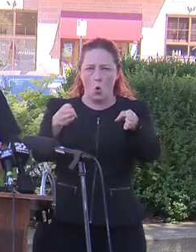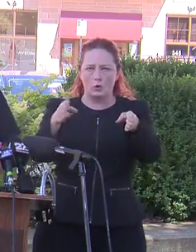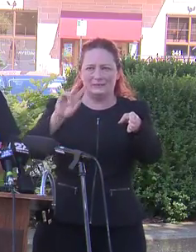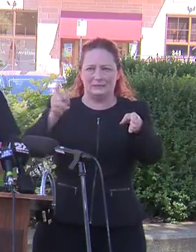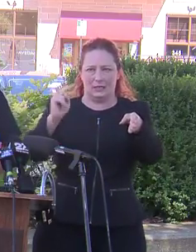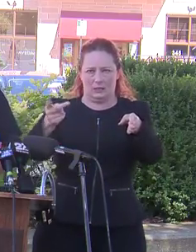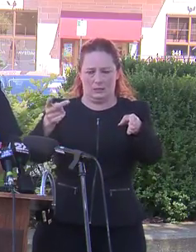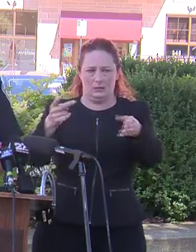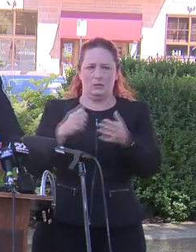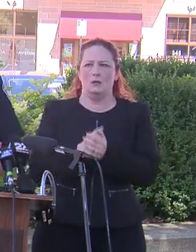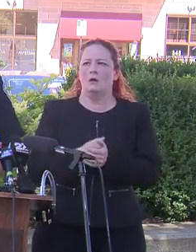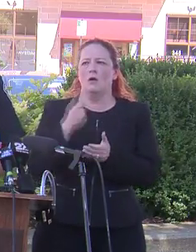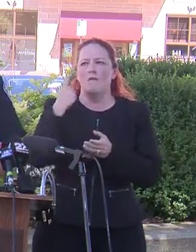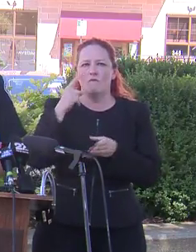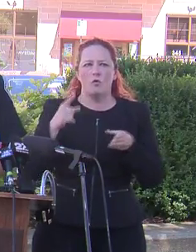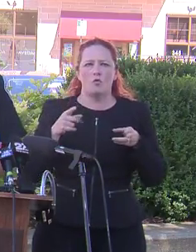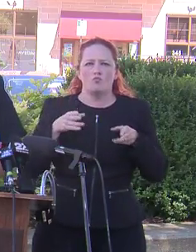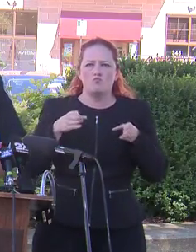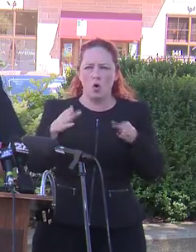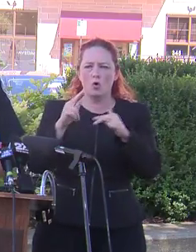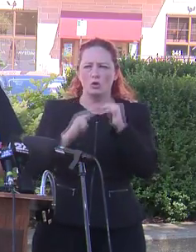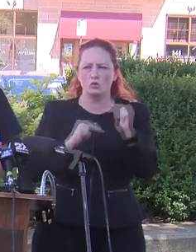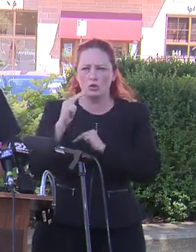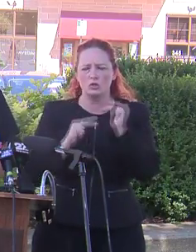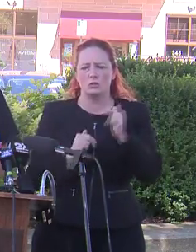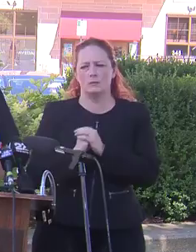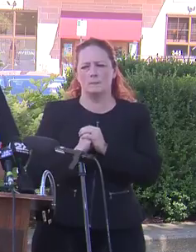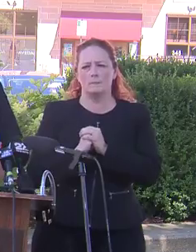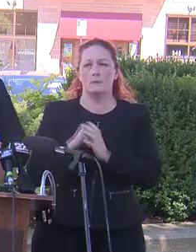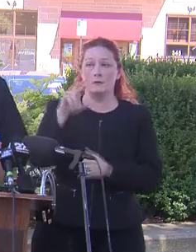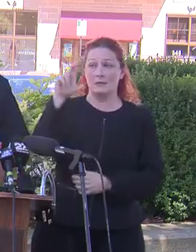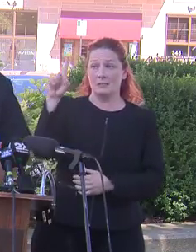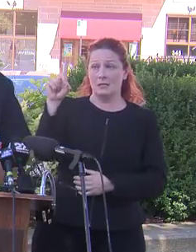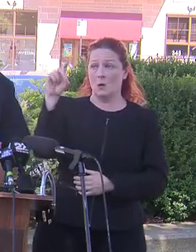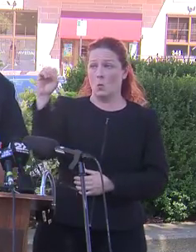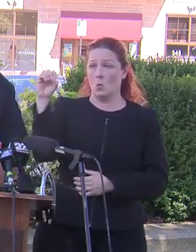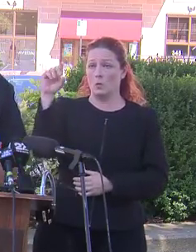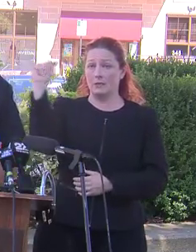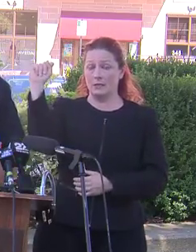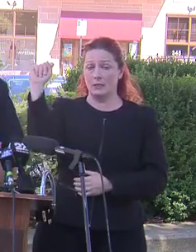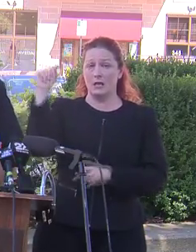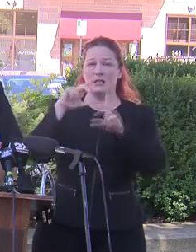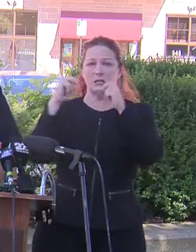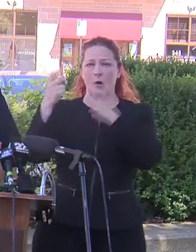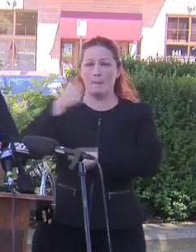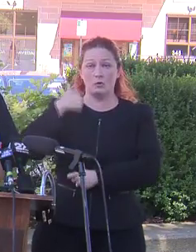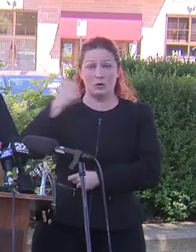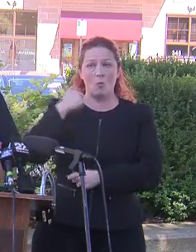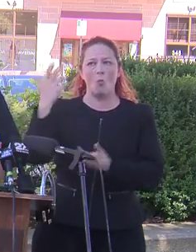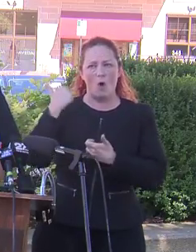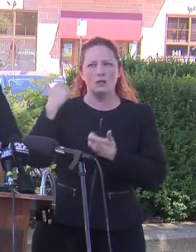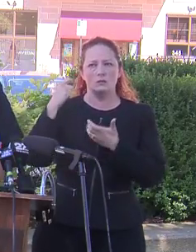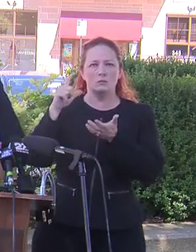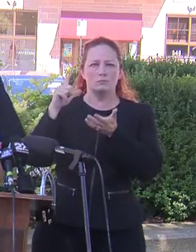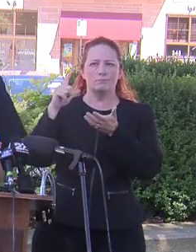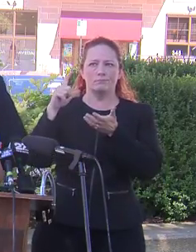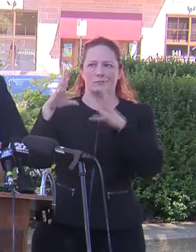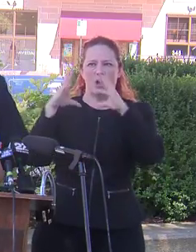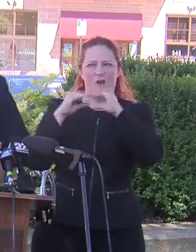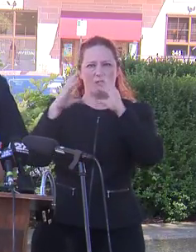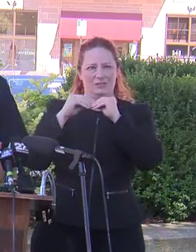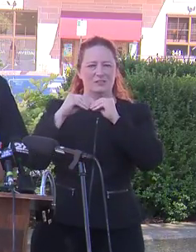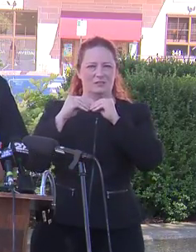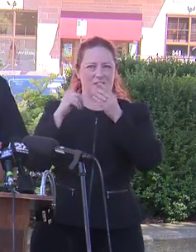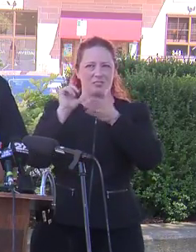just highway diversion and street diversion, the Department of Transportation wants to do a press conference later this week. That will be